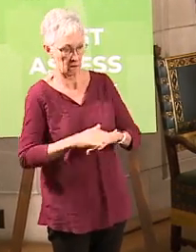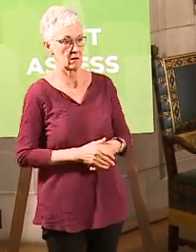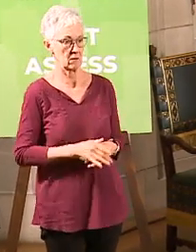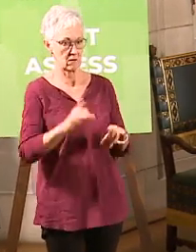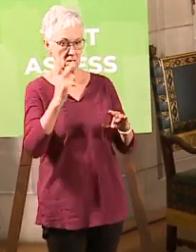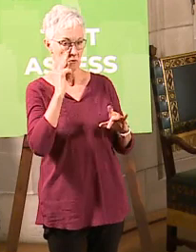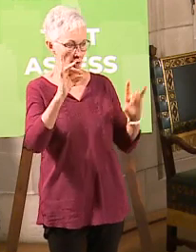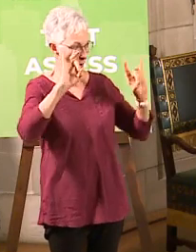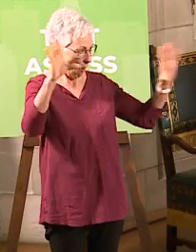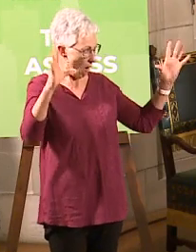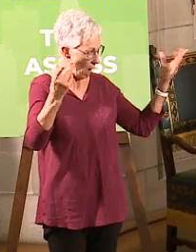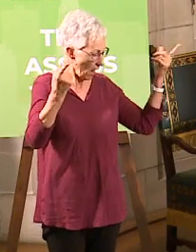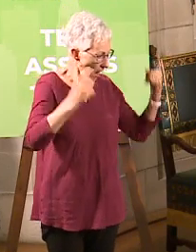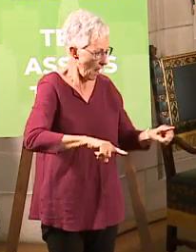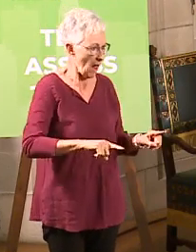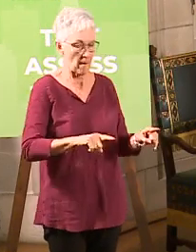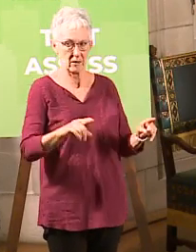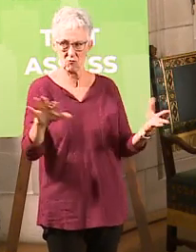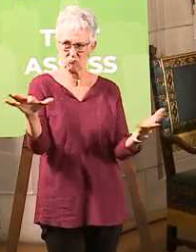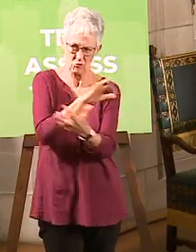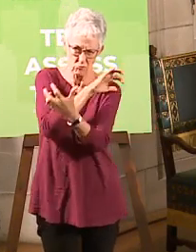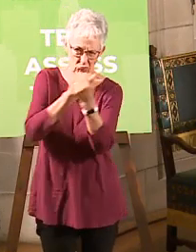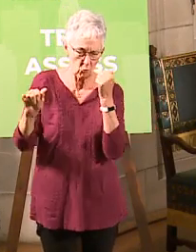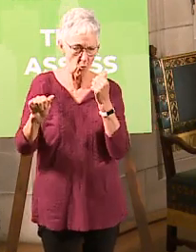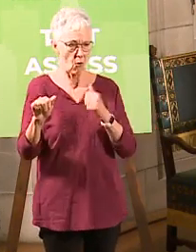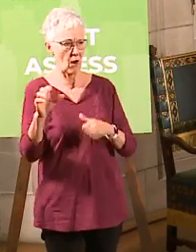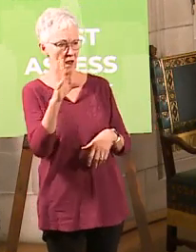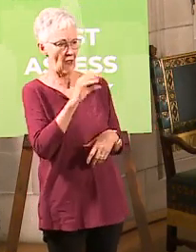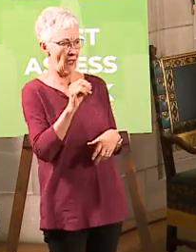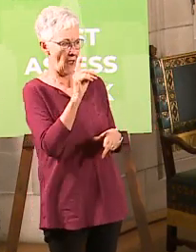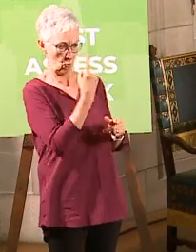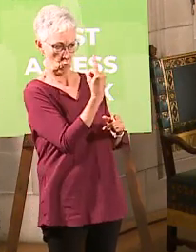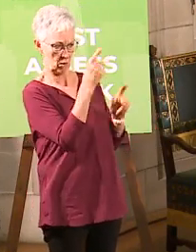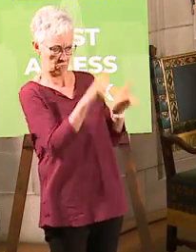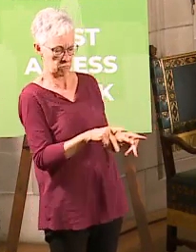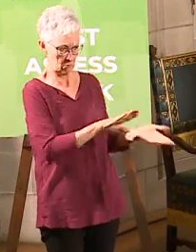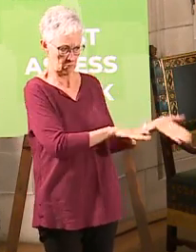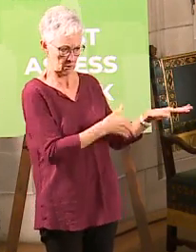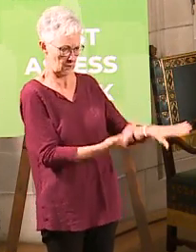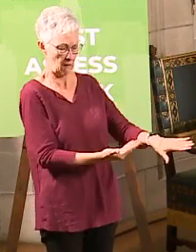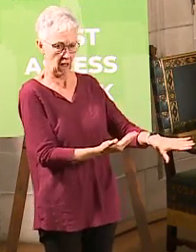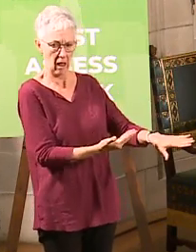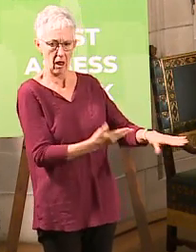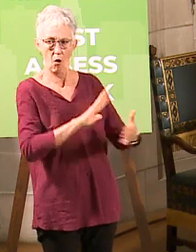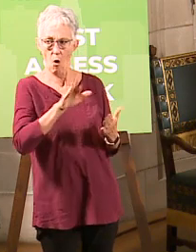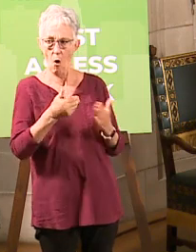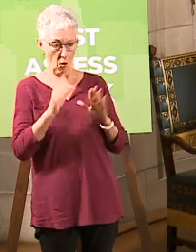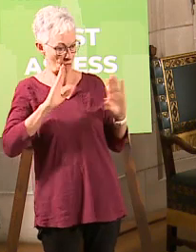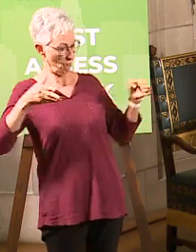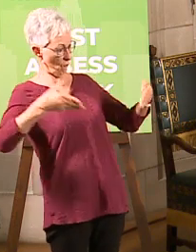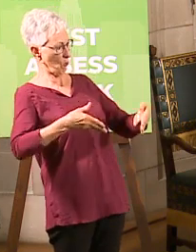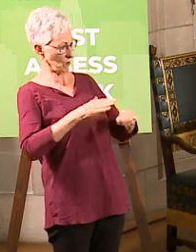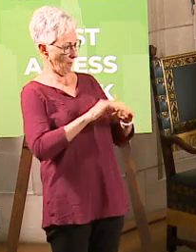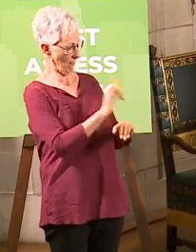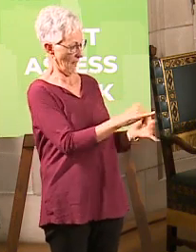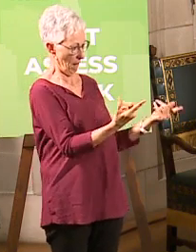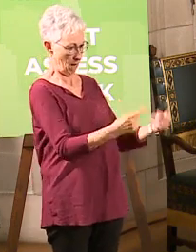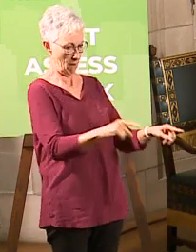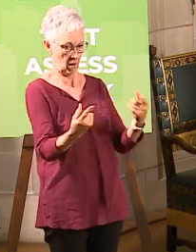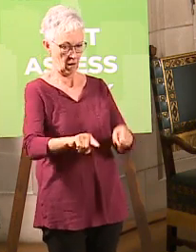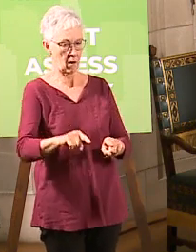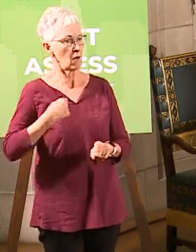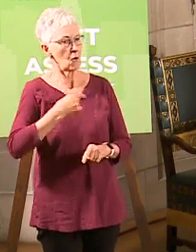you. We know we must continue to work to be able to provide that equal access to justice for our minority